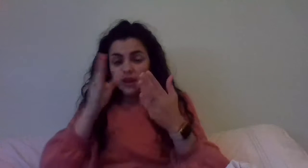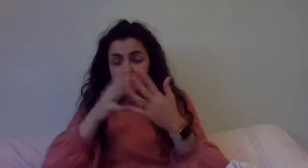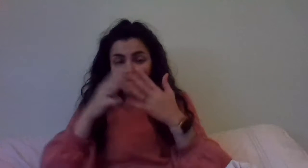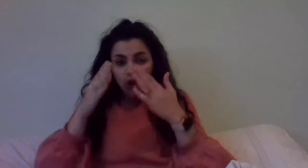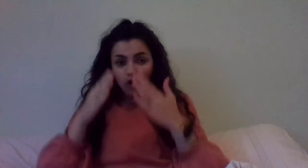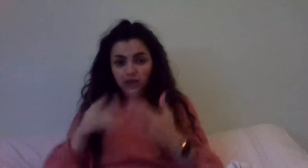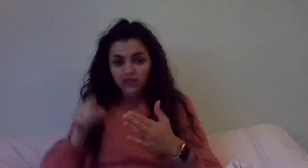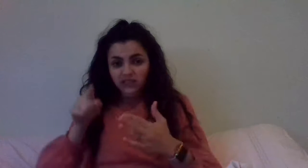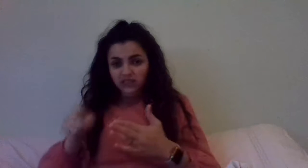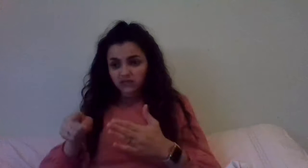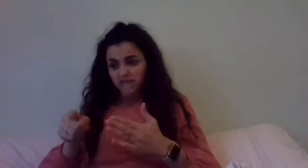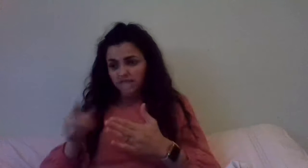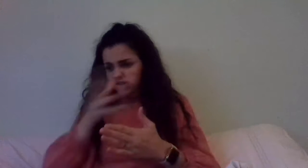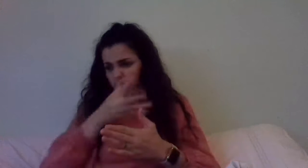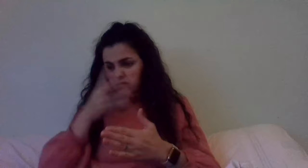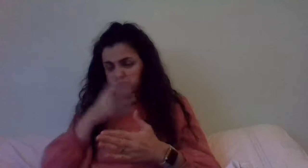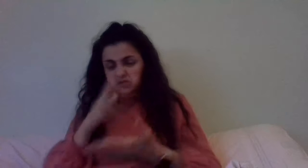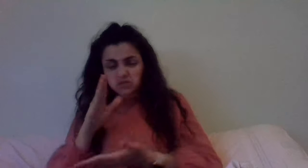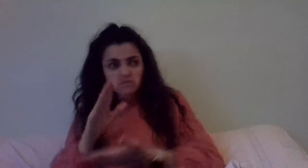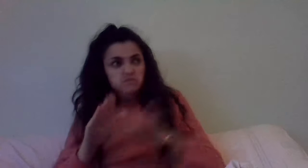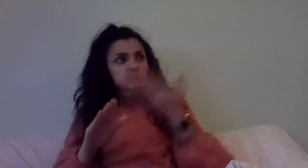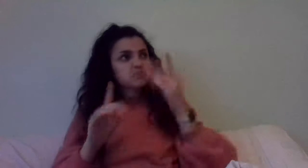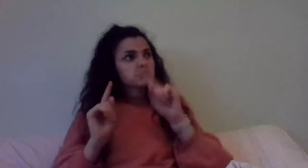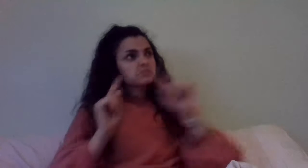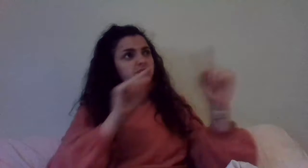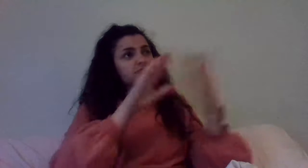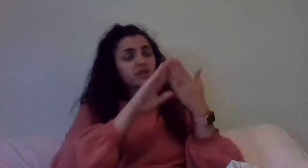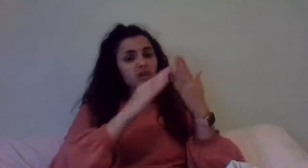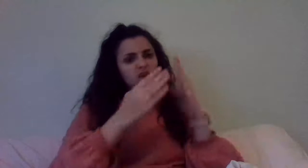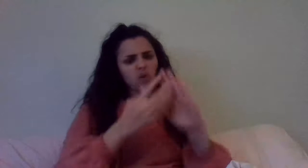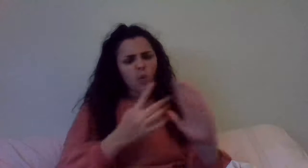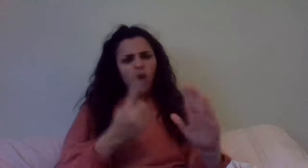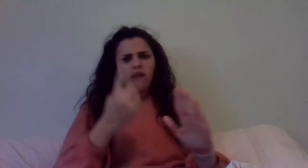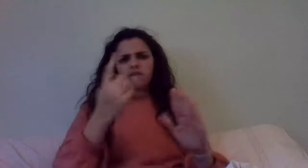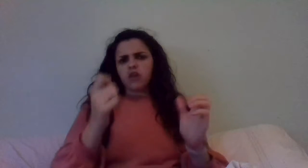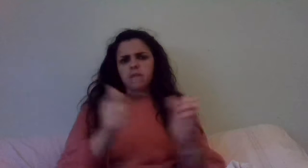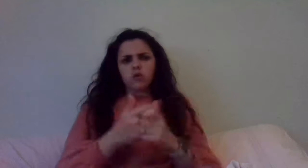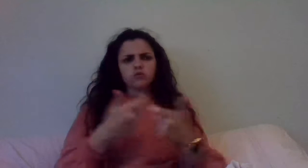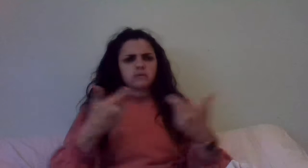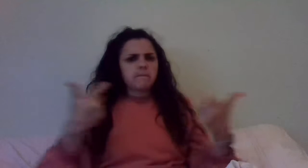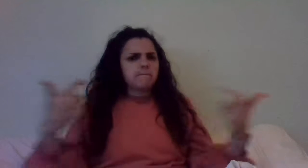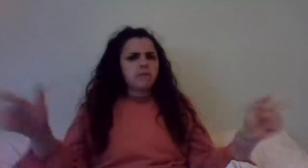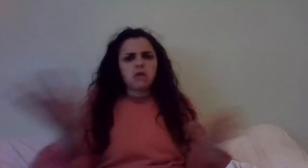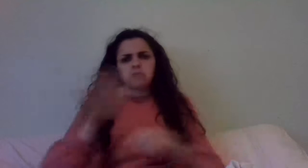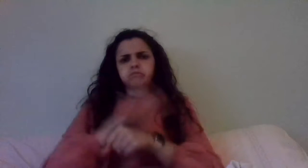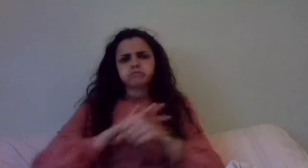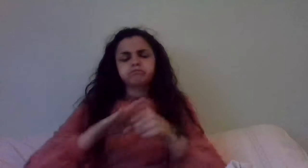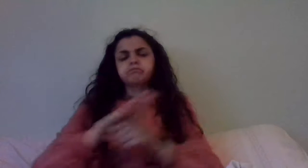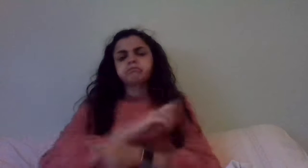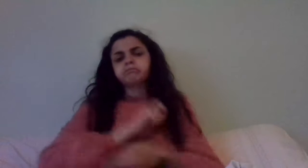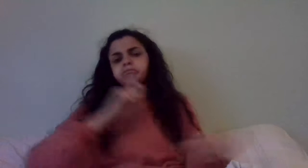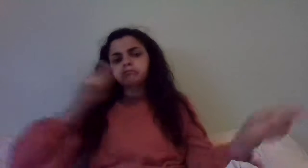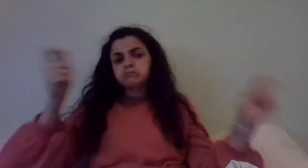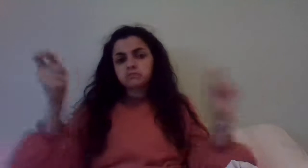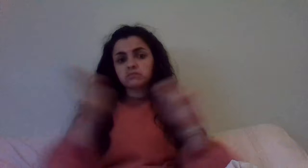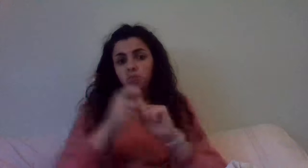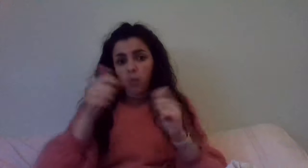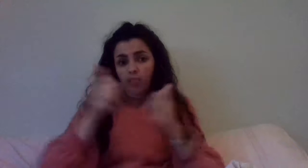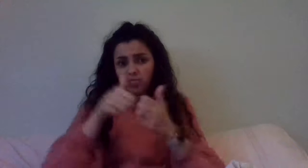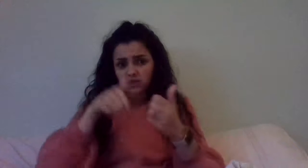one of the greatest demographic transitions in the course of this country and in the course of the world.